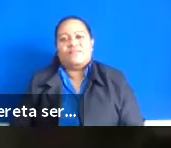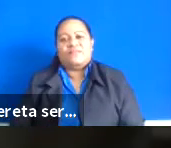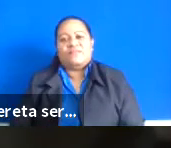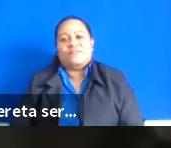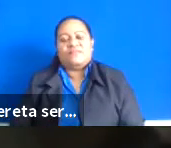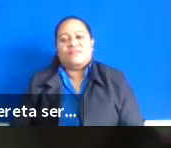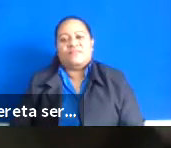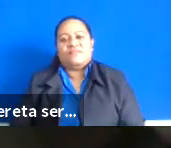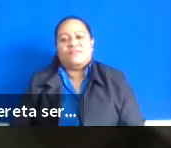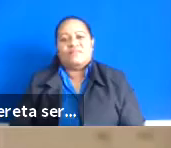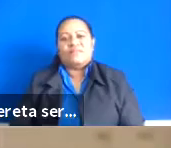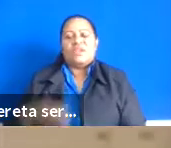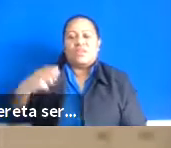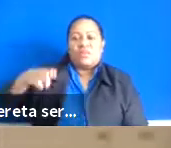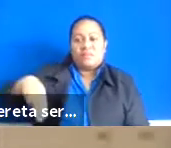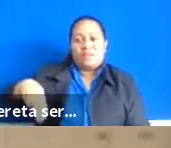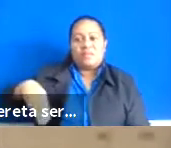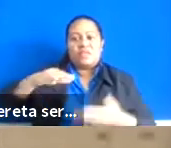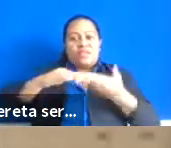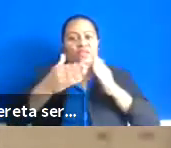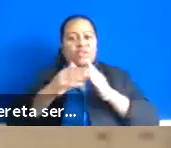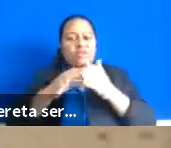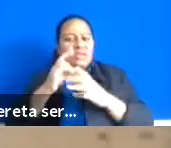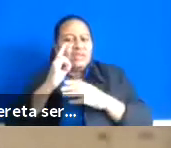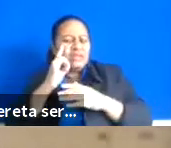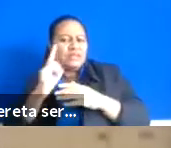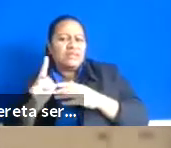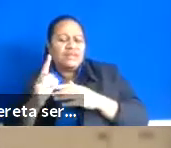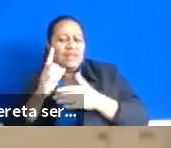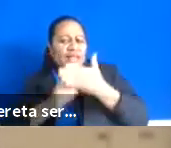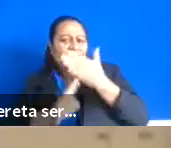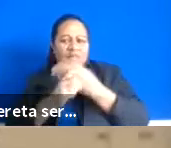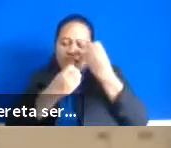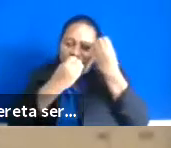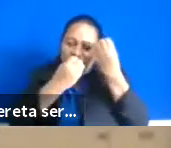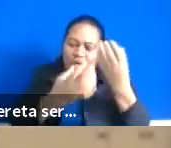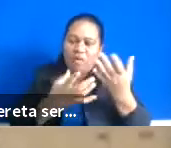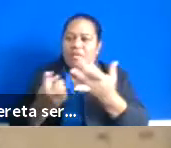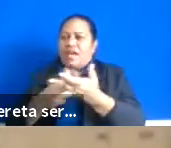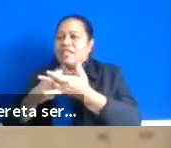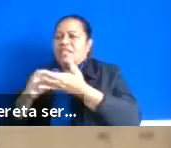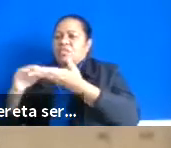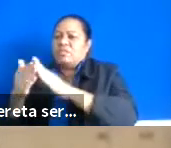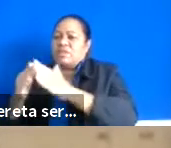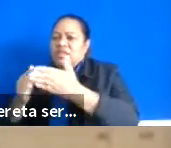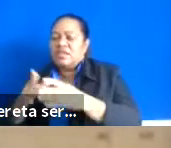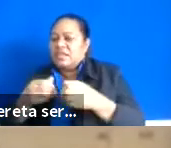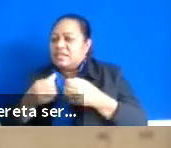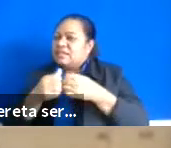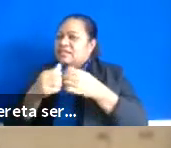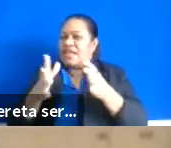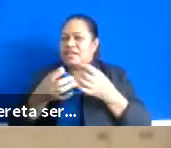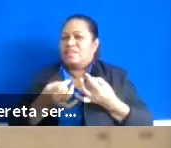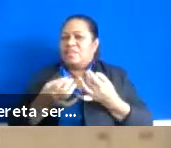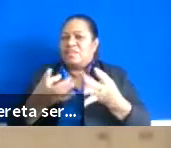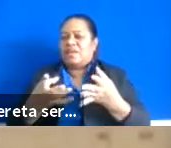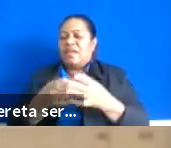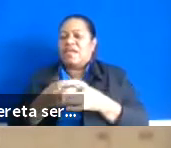When members of the community see these indicators, they inform other members of the community and start preparing for the